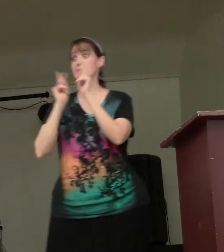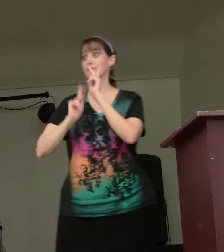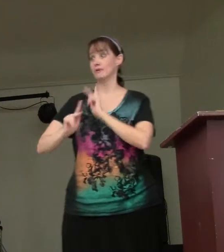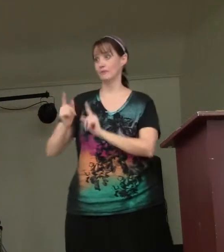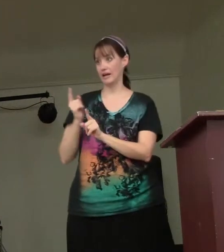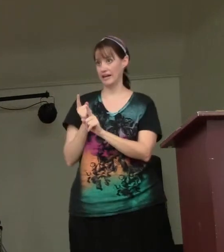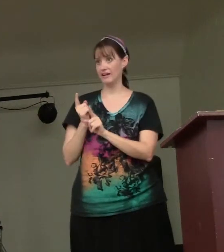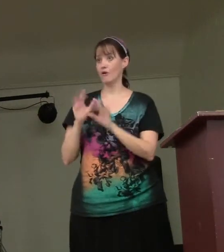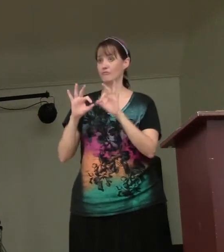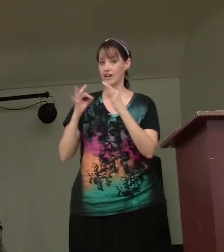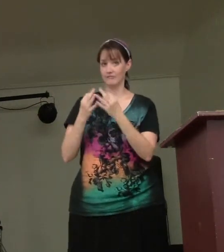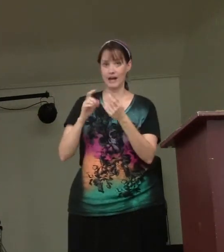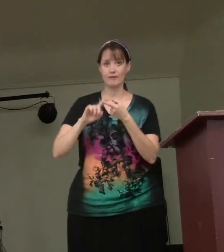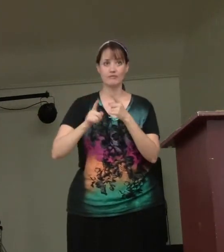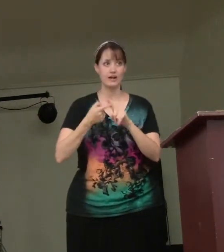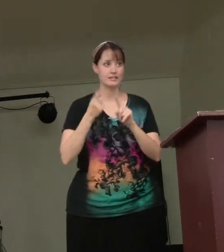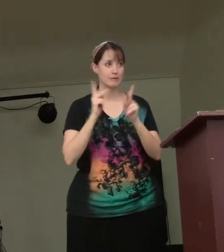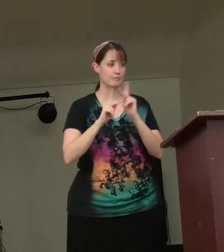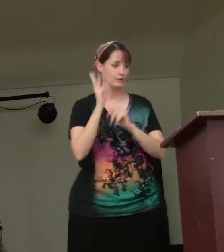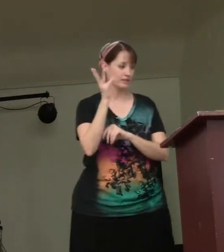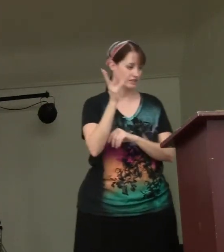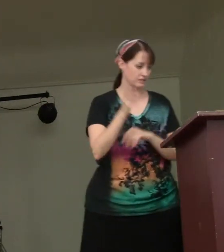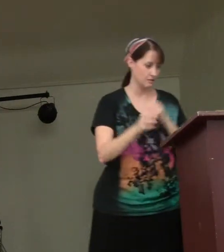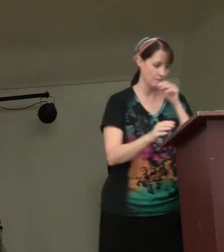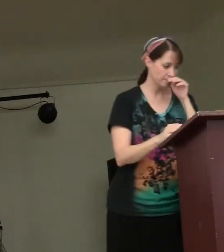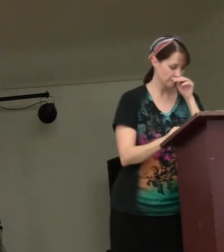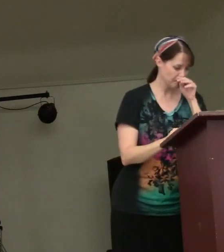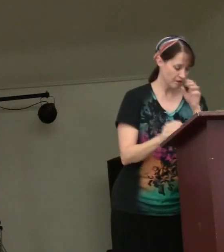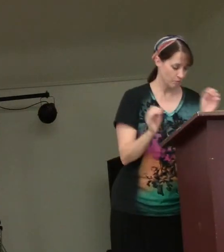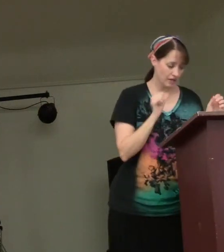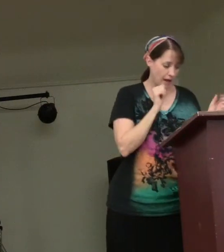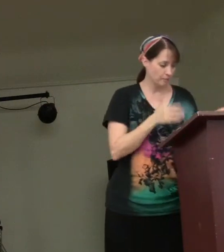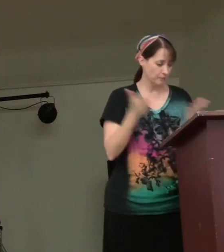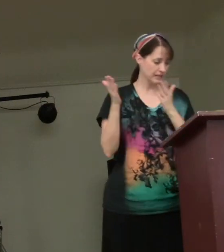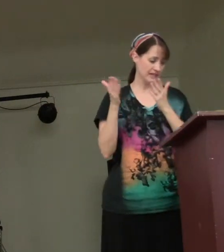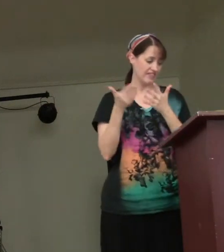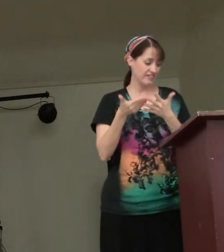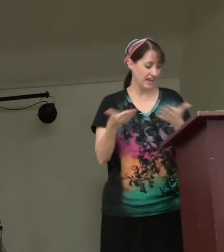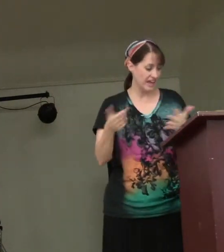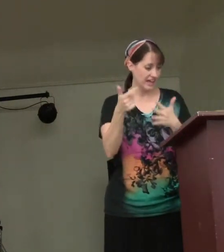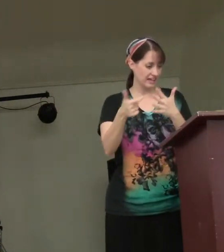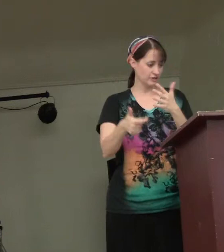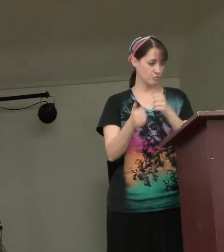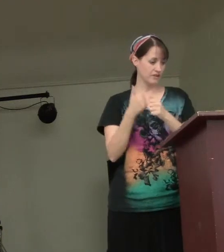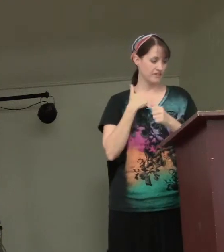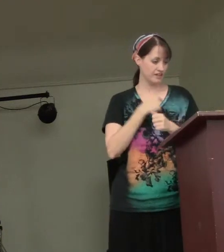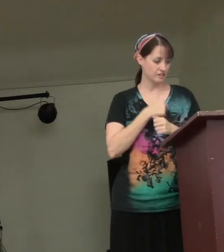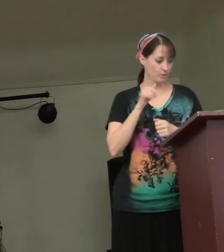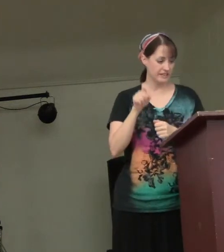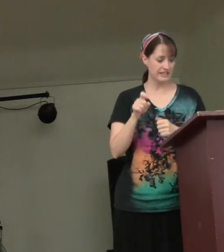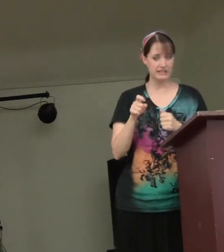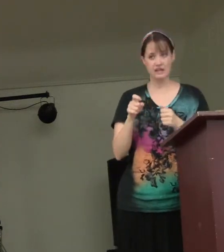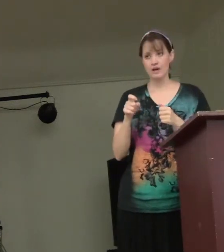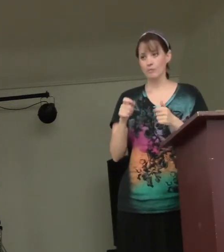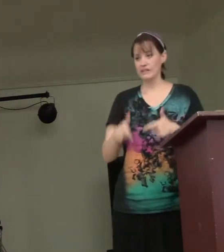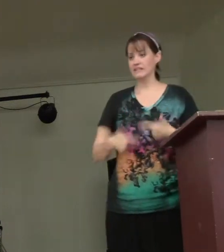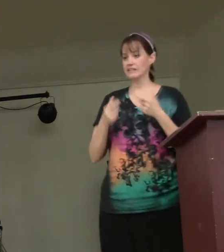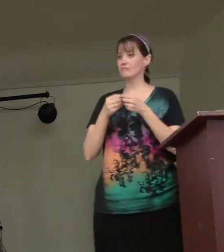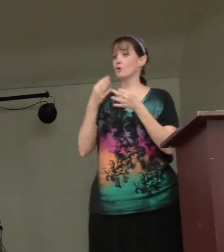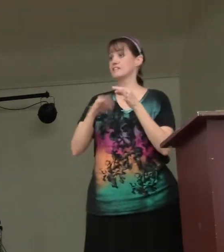people, right? Our family, our friends, the people we witness to. We're not bringing things with us, so we need to live more